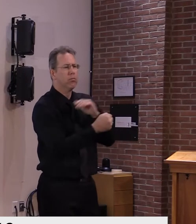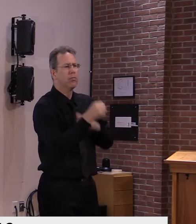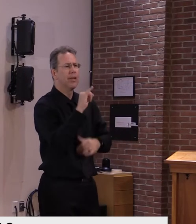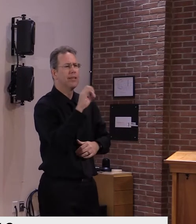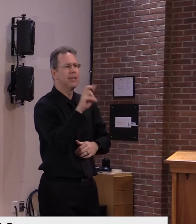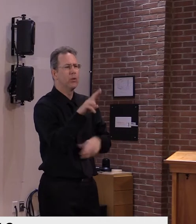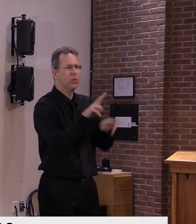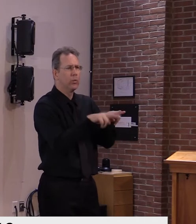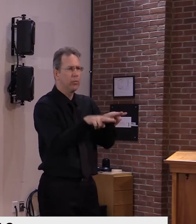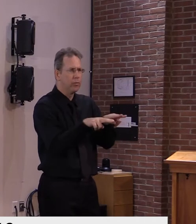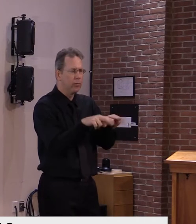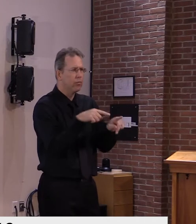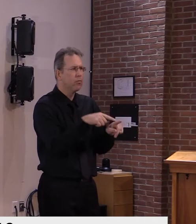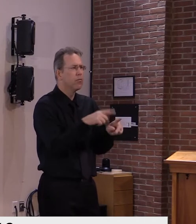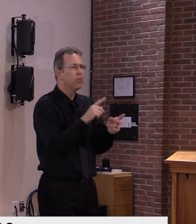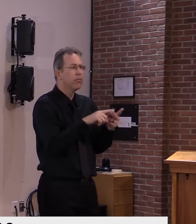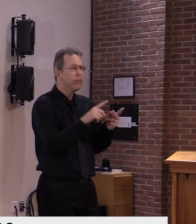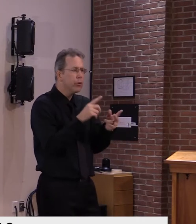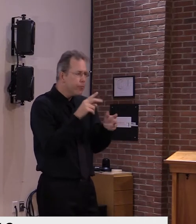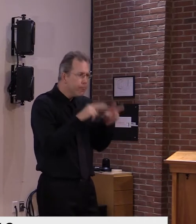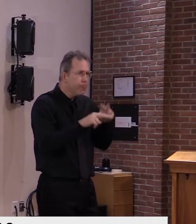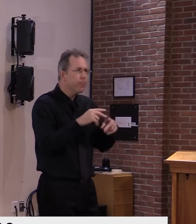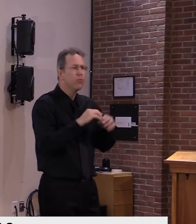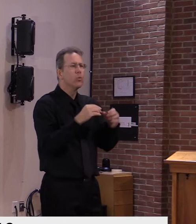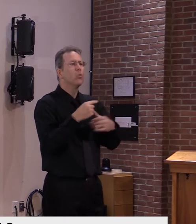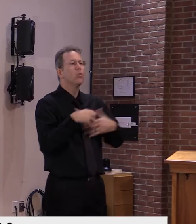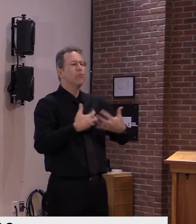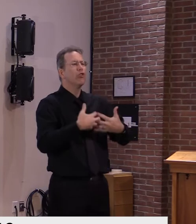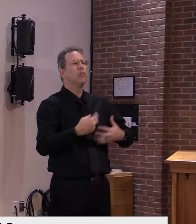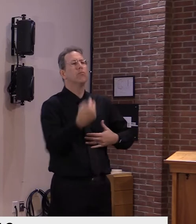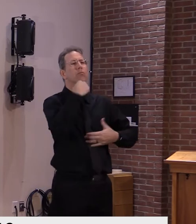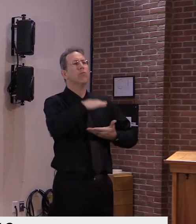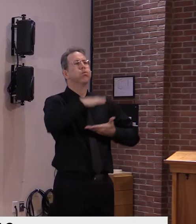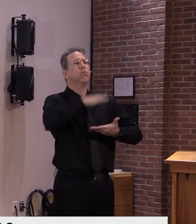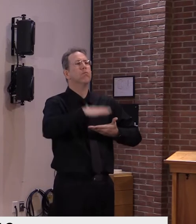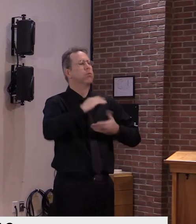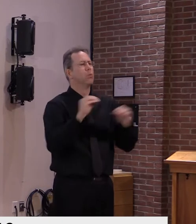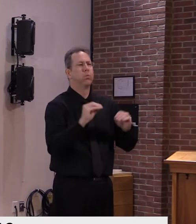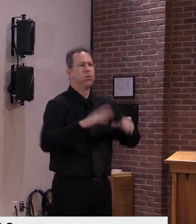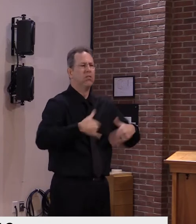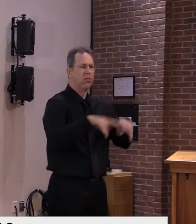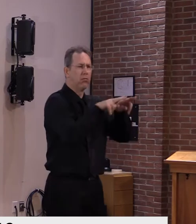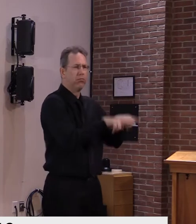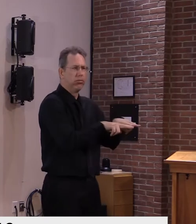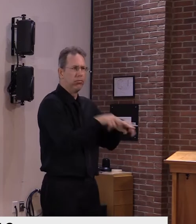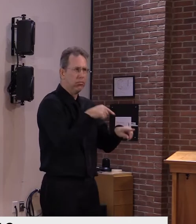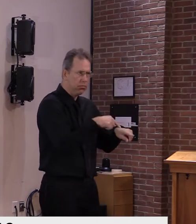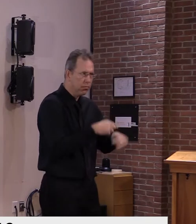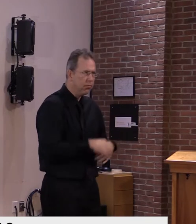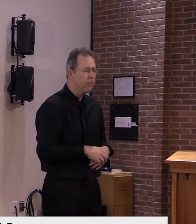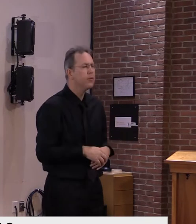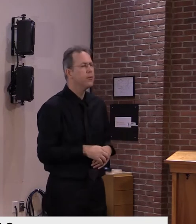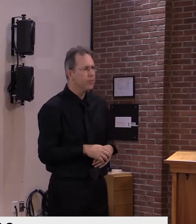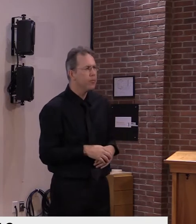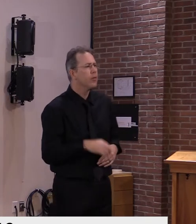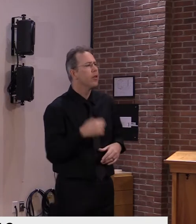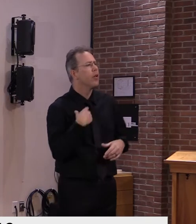ventilator. The health department and I are becoming more and more concerned about the increasing number of